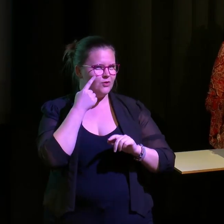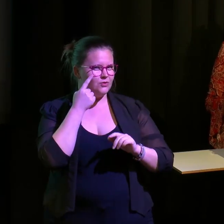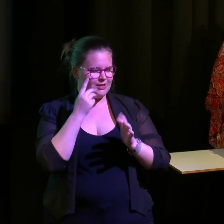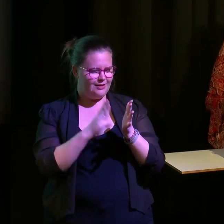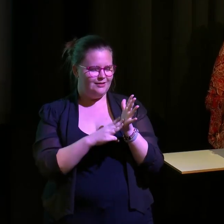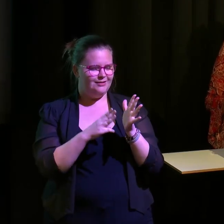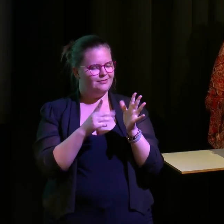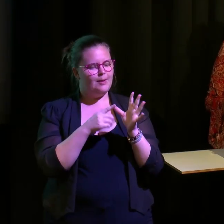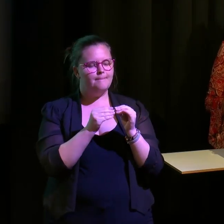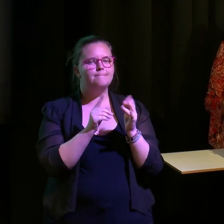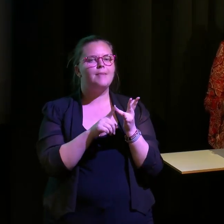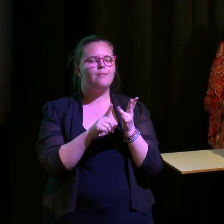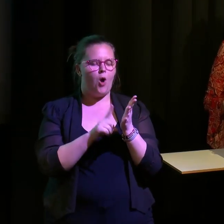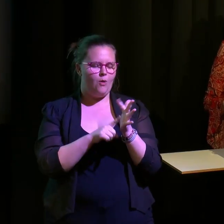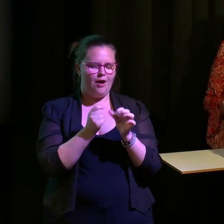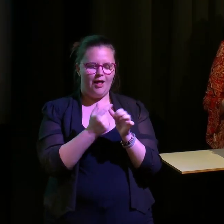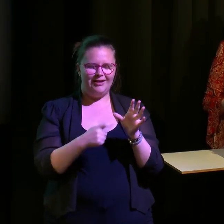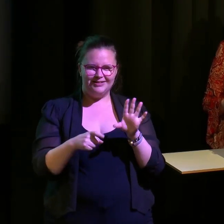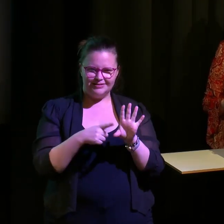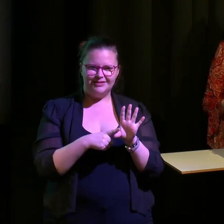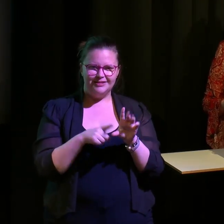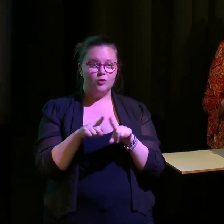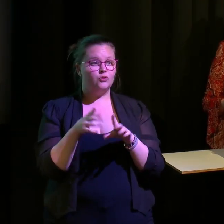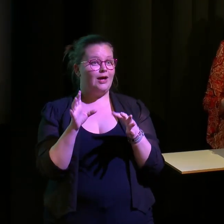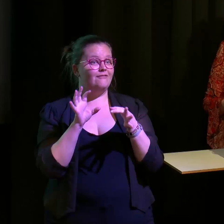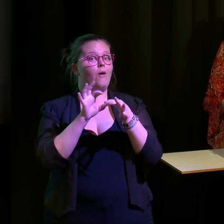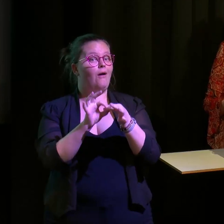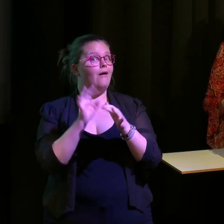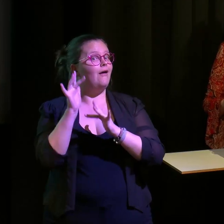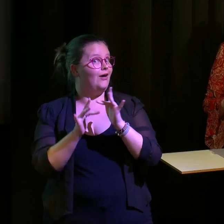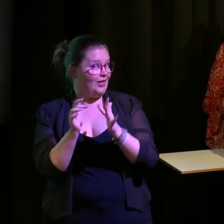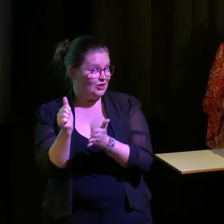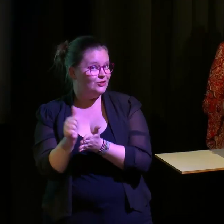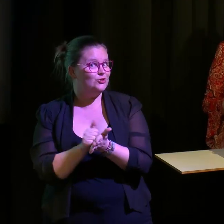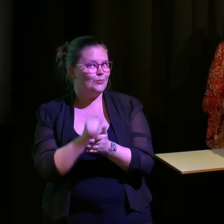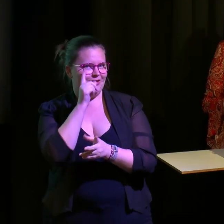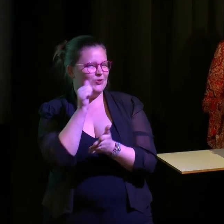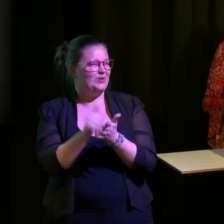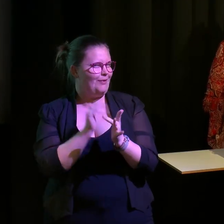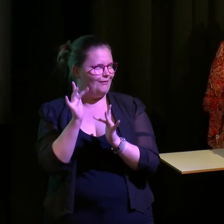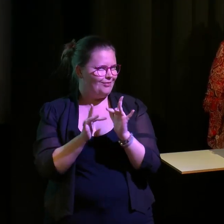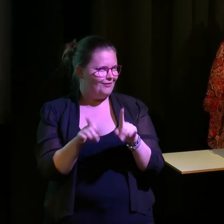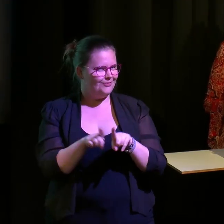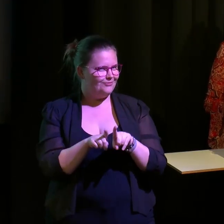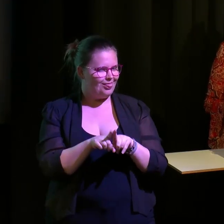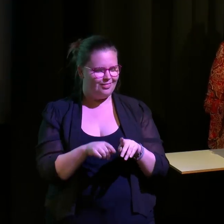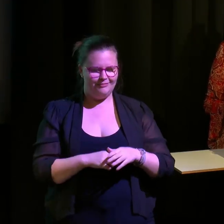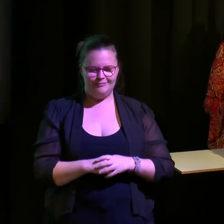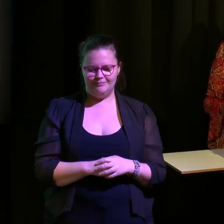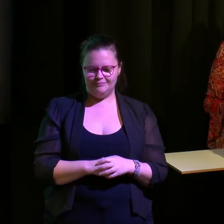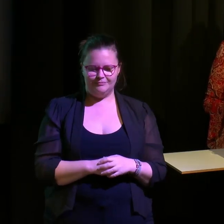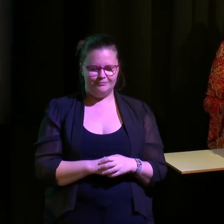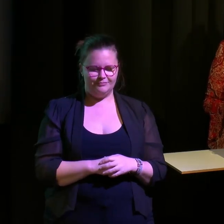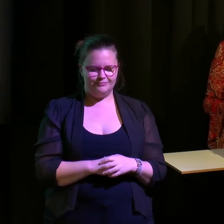legacy. And you'll also find a link to the online shop, and you can also purchase a copy of the catalogue online as well. So I do